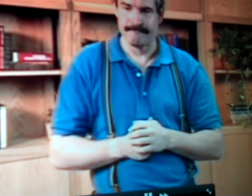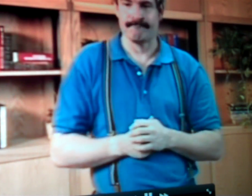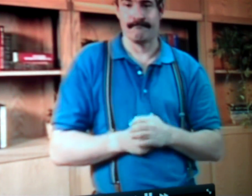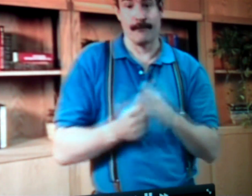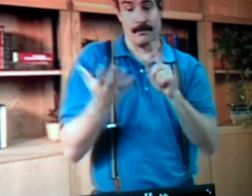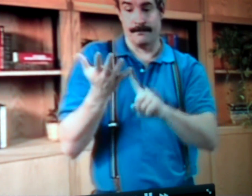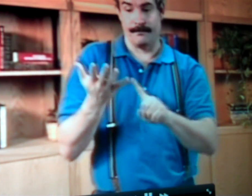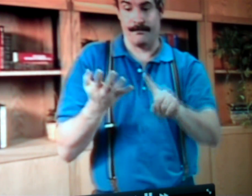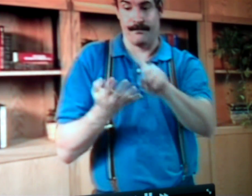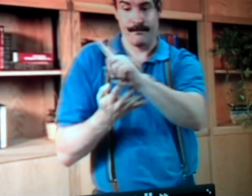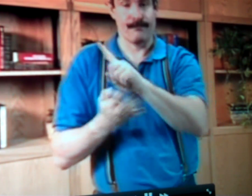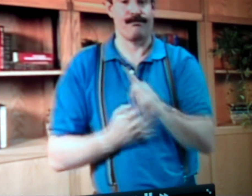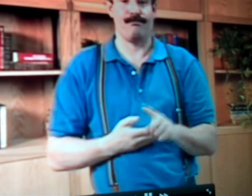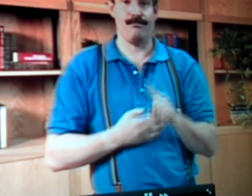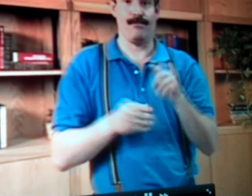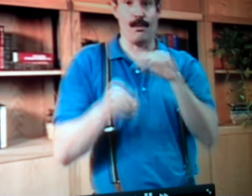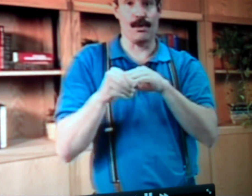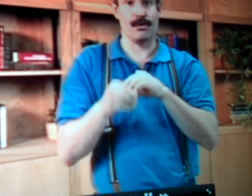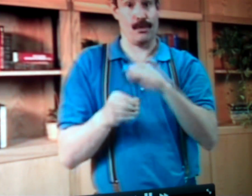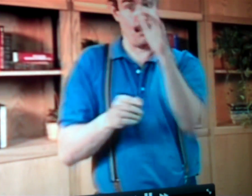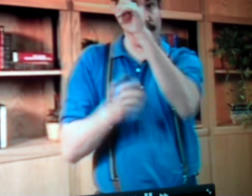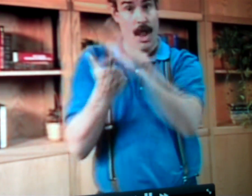to college, I realized it was time for me to make my own decisions.